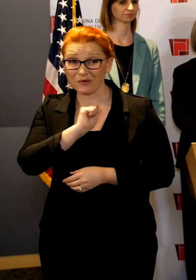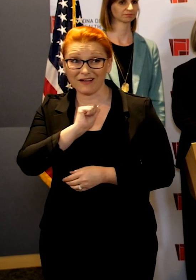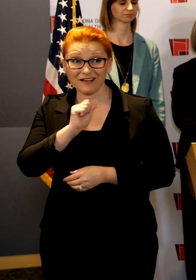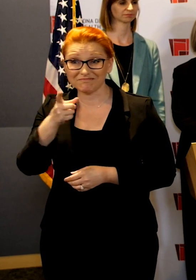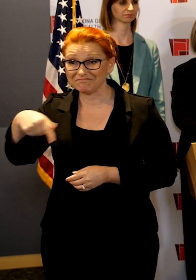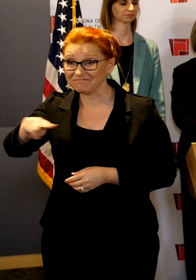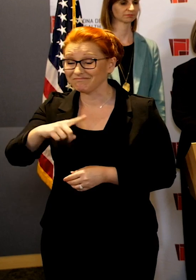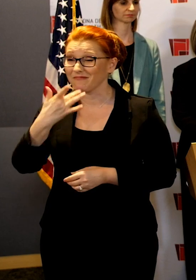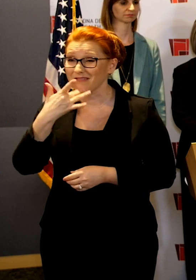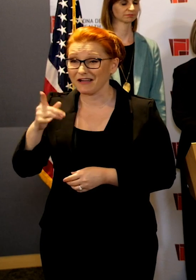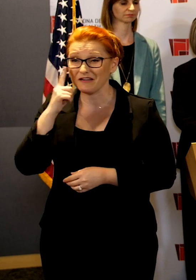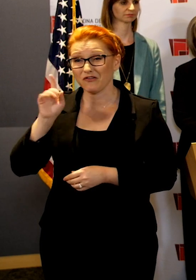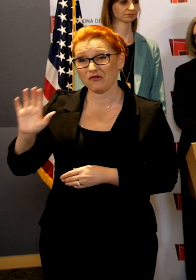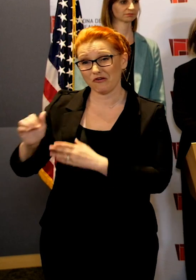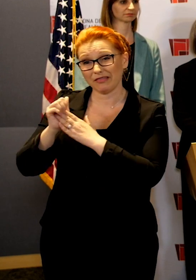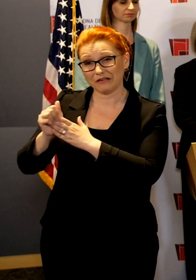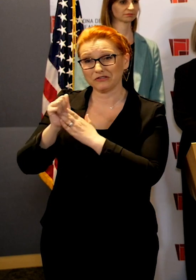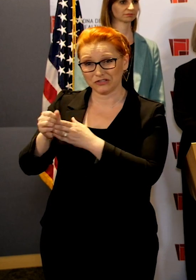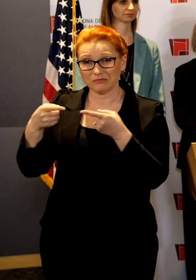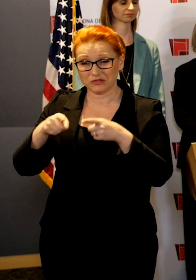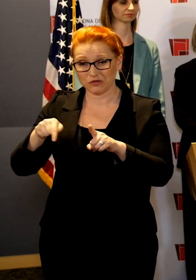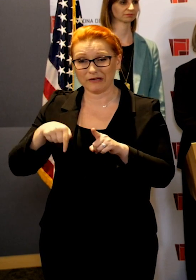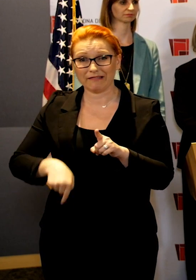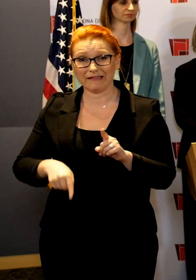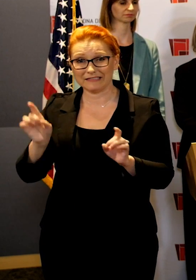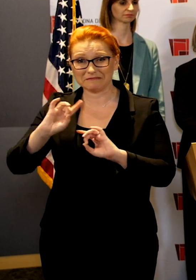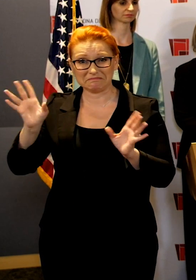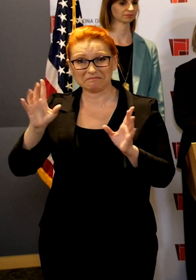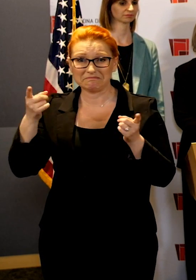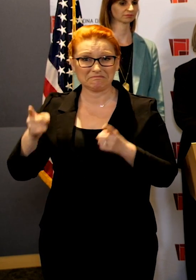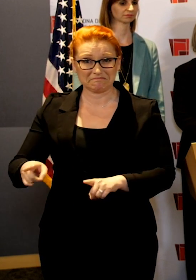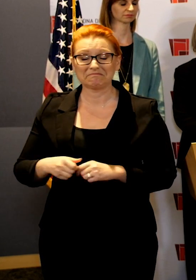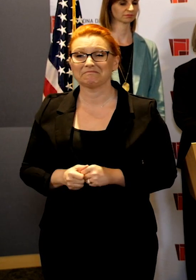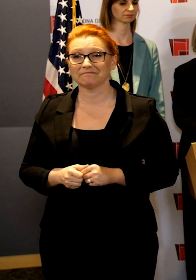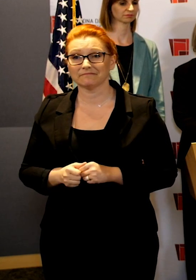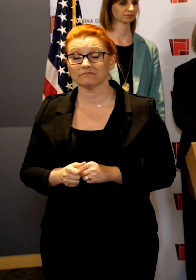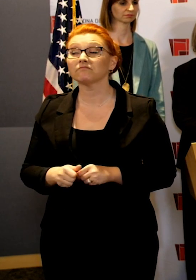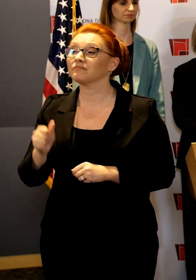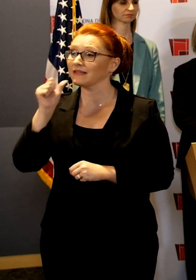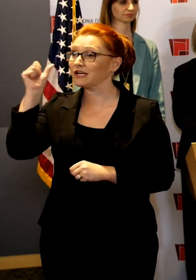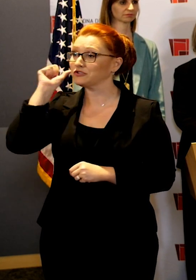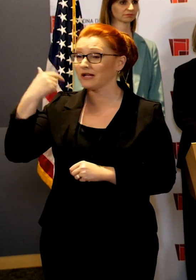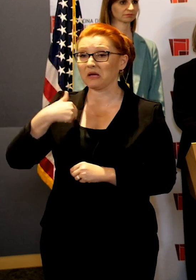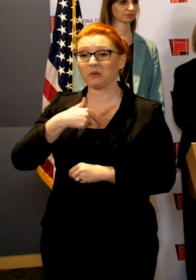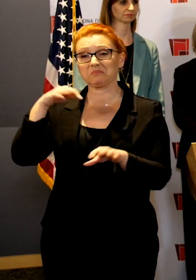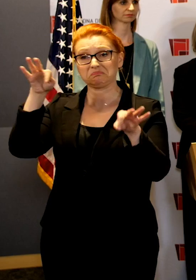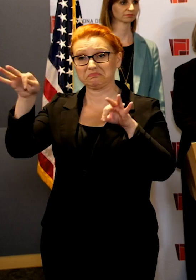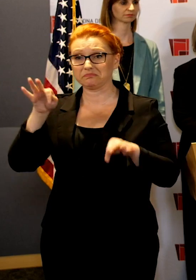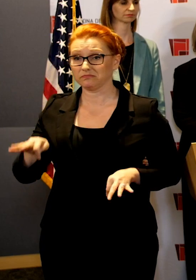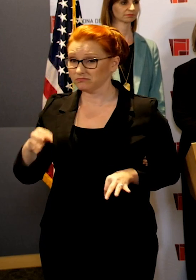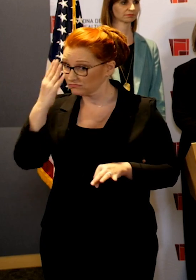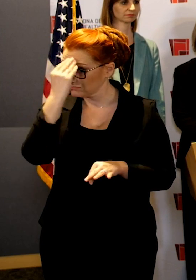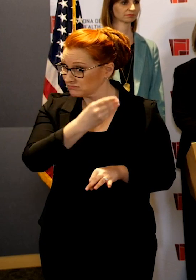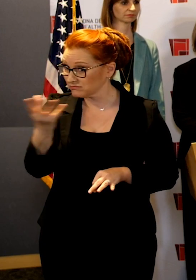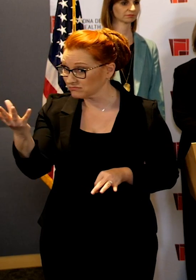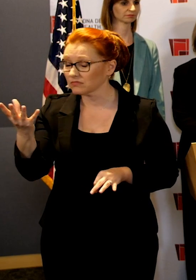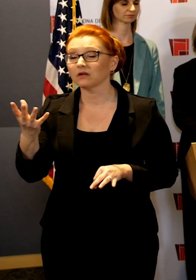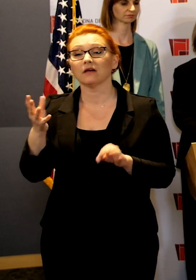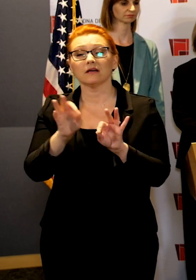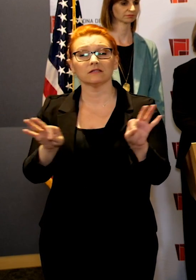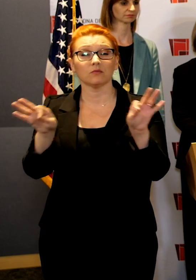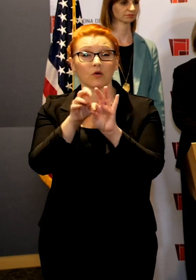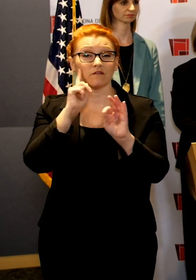her steady leadership during this crisis. As we made clear yesterday, it's important for families and parents to